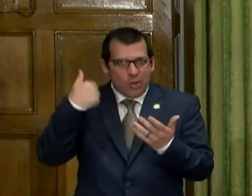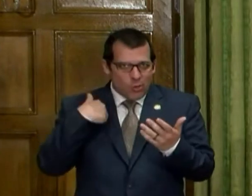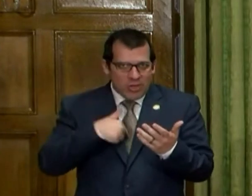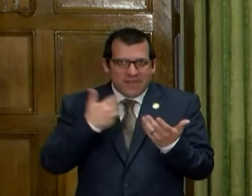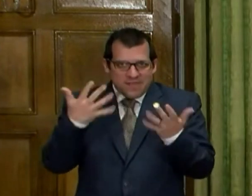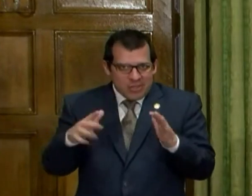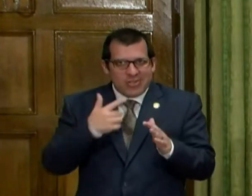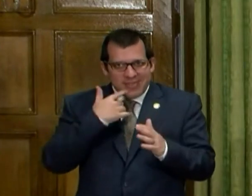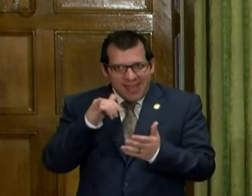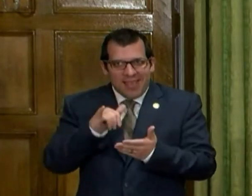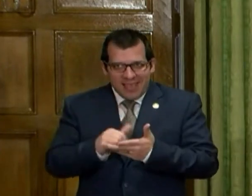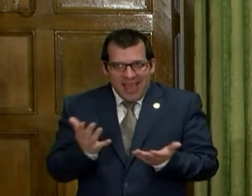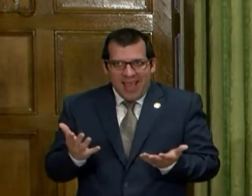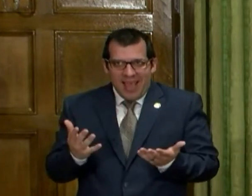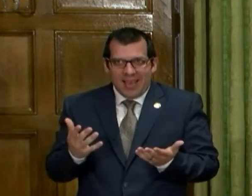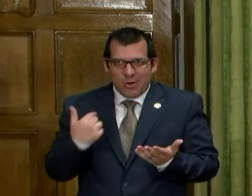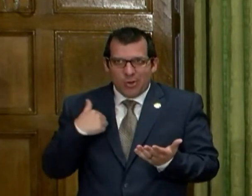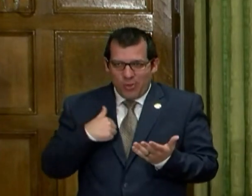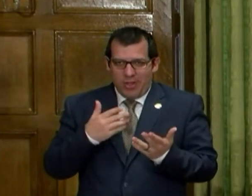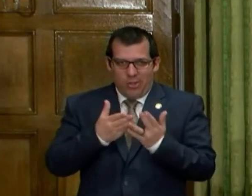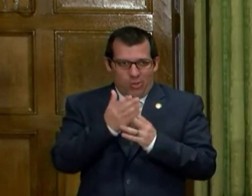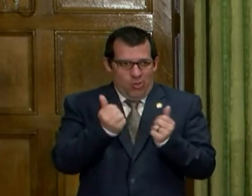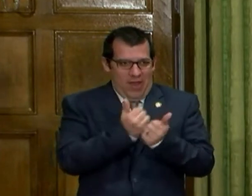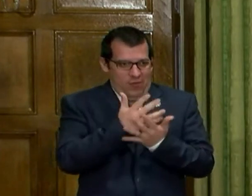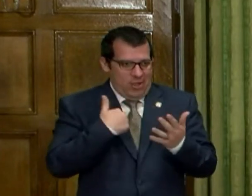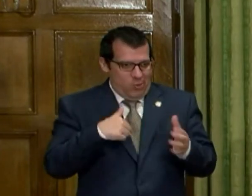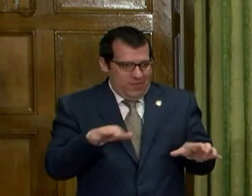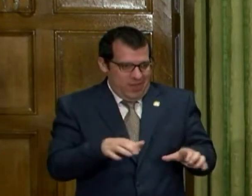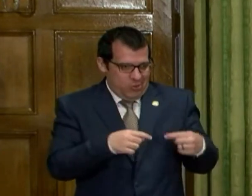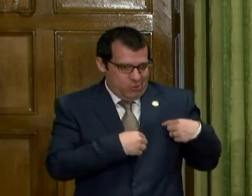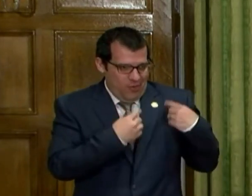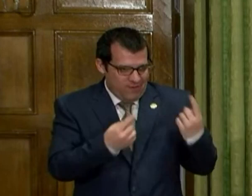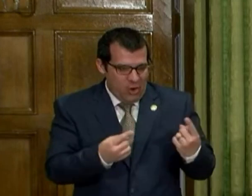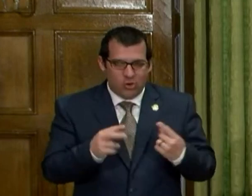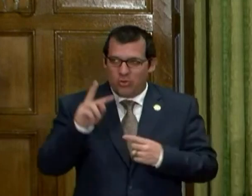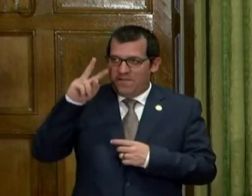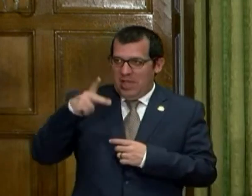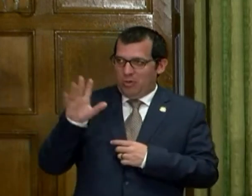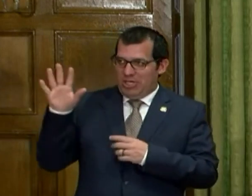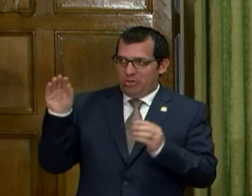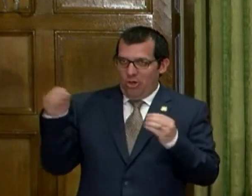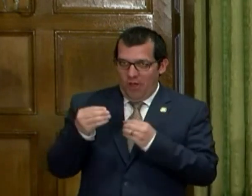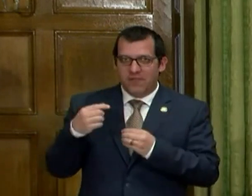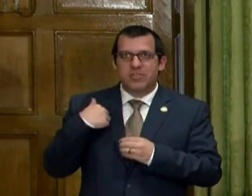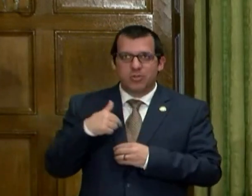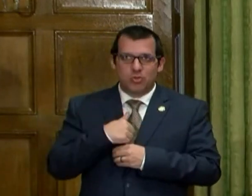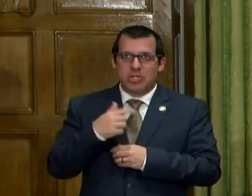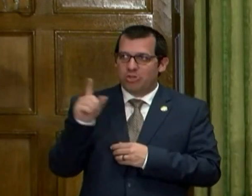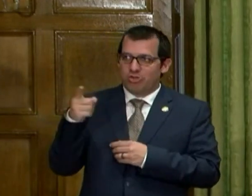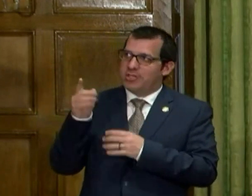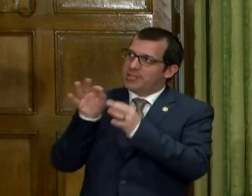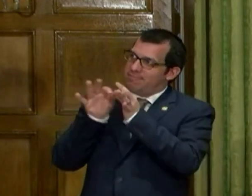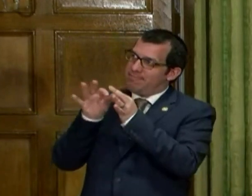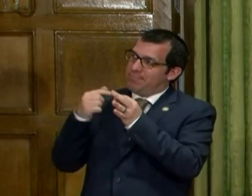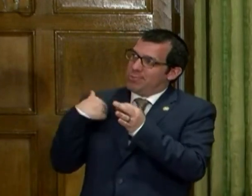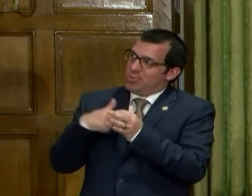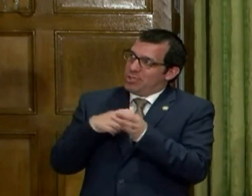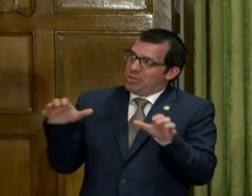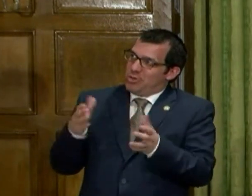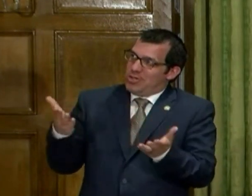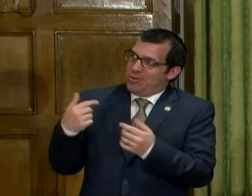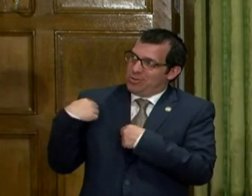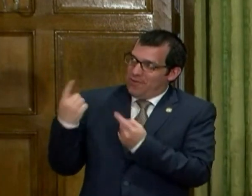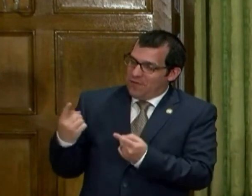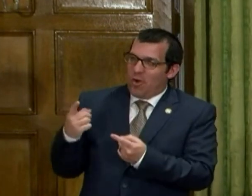have conveyed that through everything that we're doing. And so the Vice President's office, we just articulated what we're doing here.